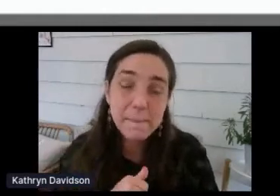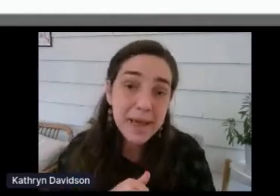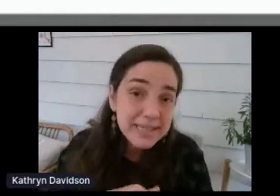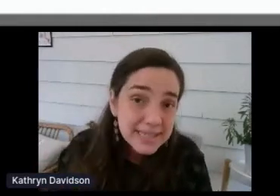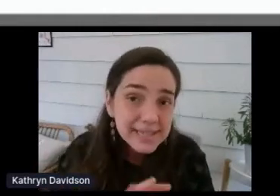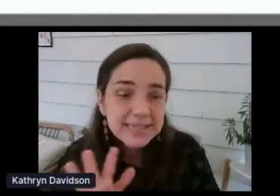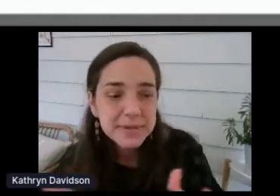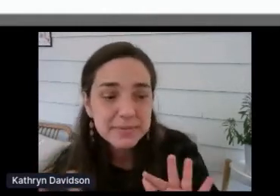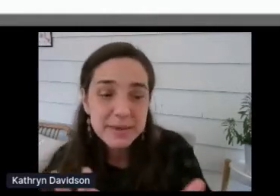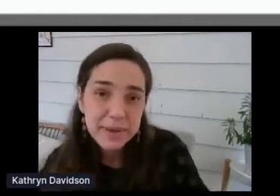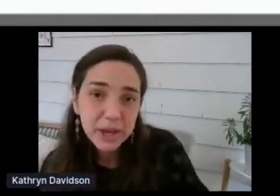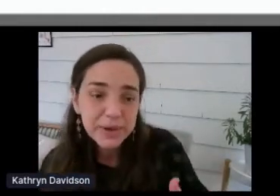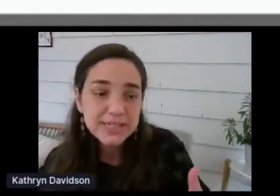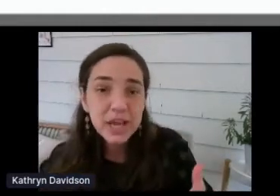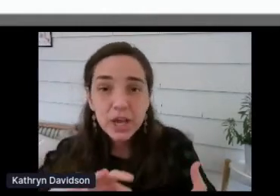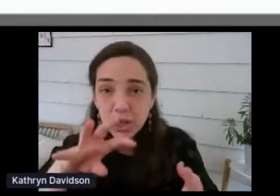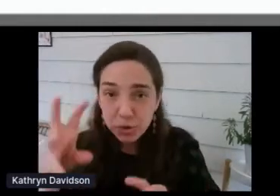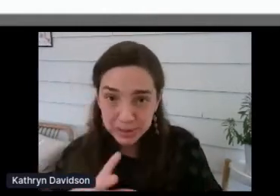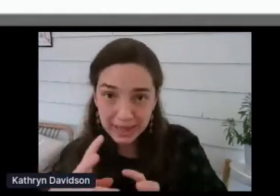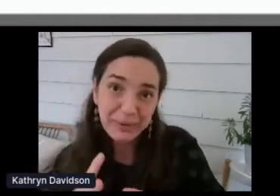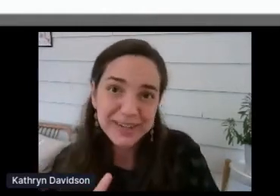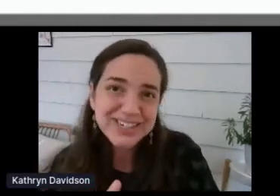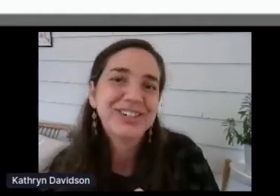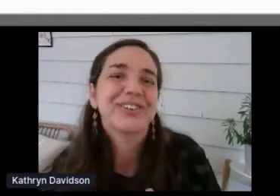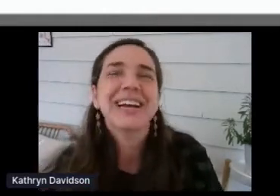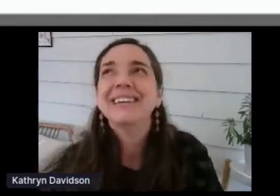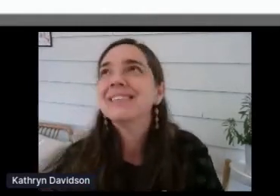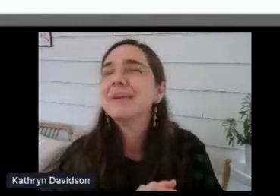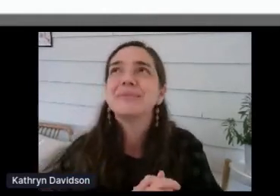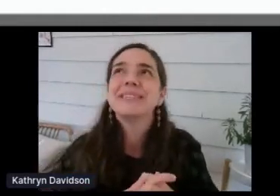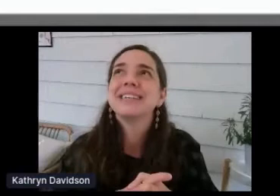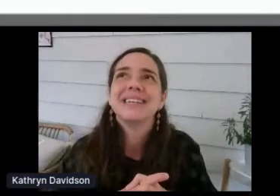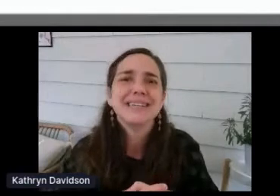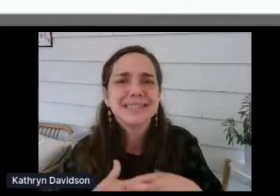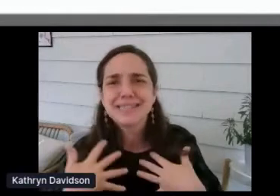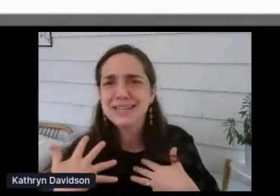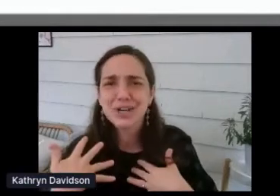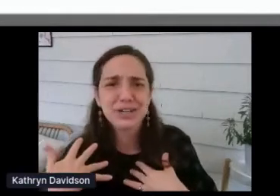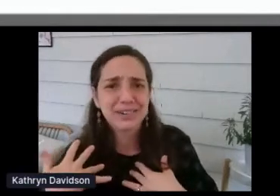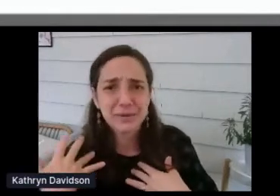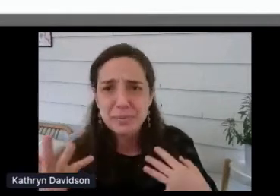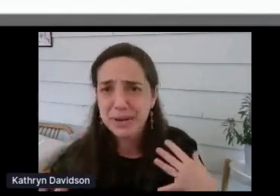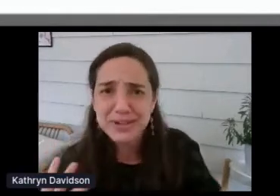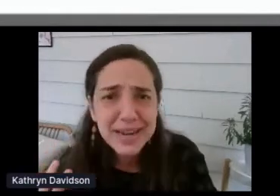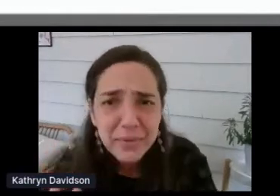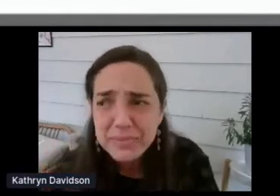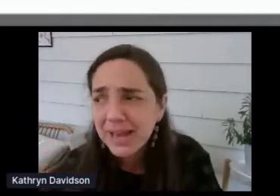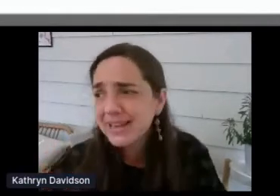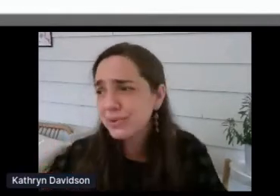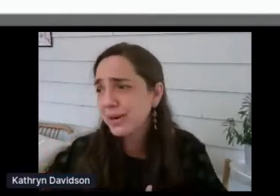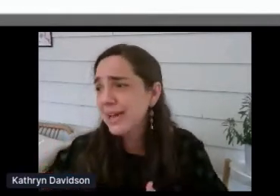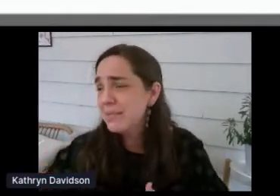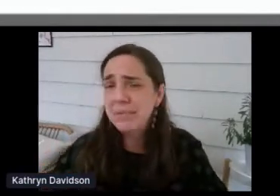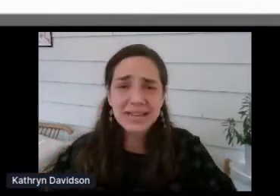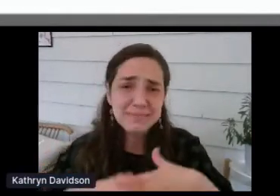the messy, sometimes ambiguous human language, right? Sometimes we say sentences and it's hard for people to understand what we meant, or maybe it has